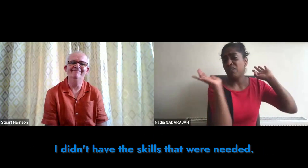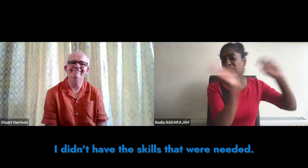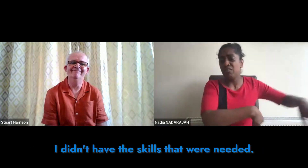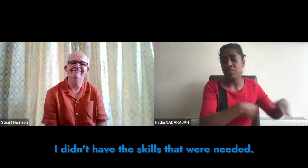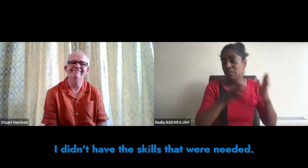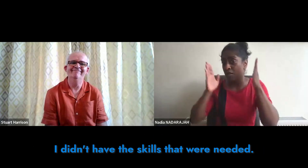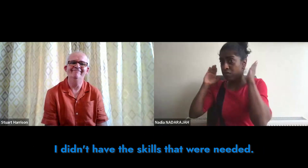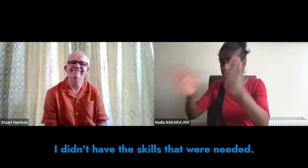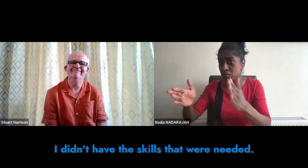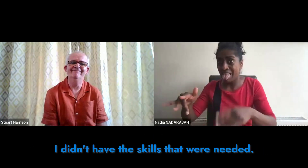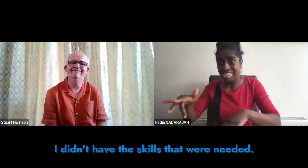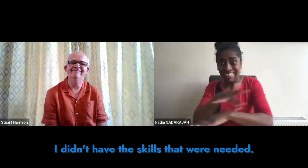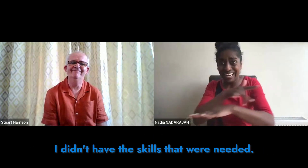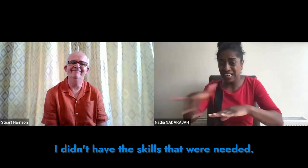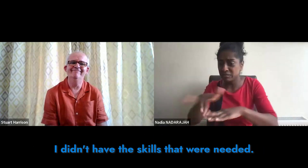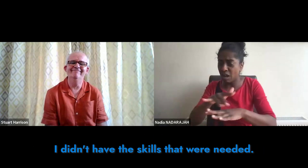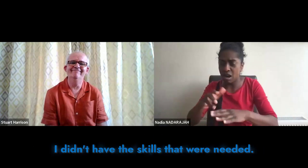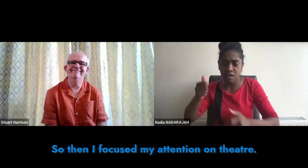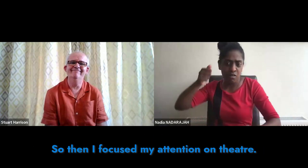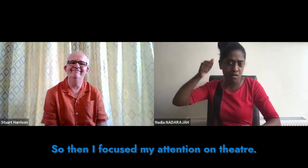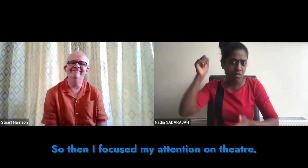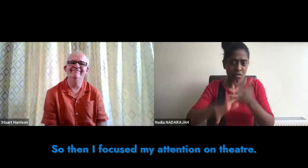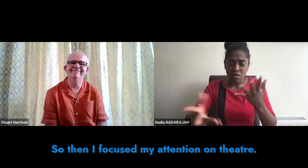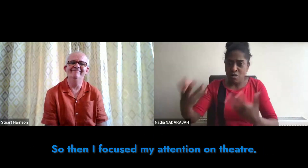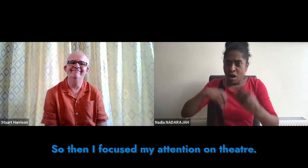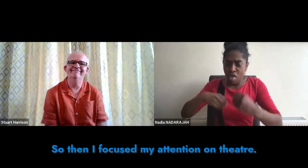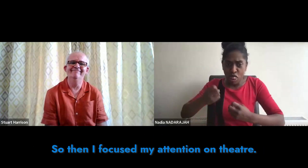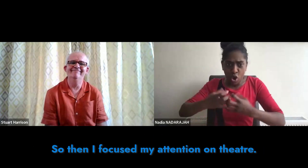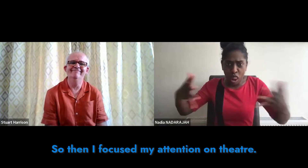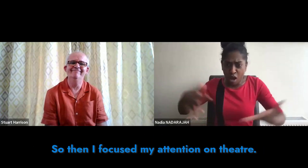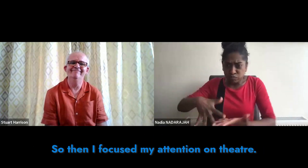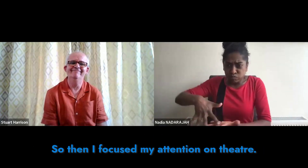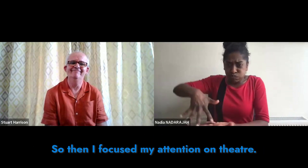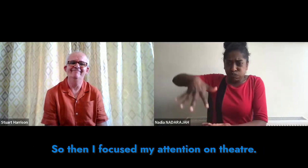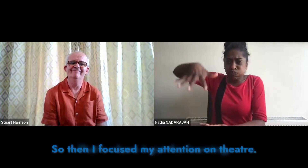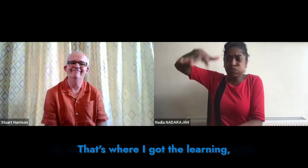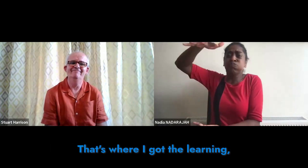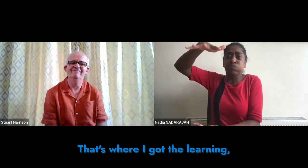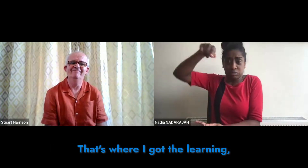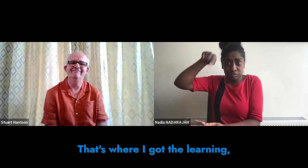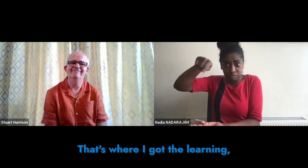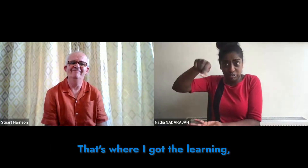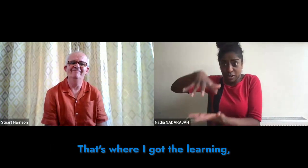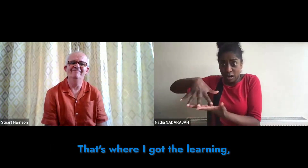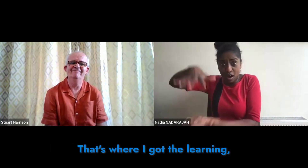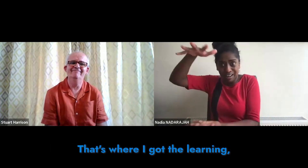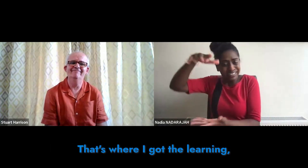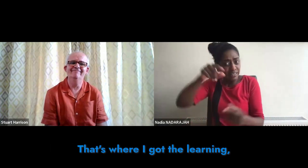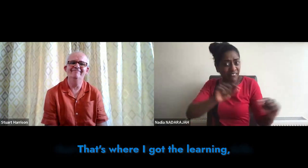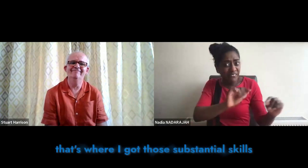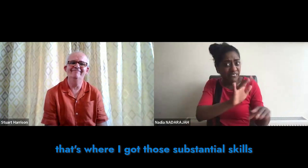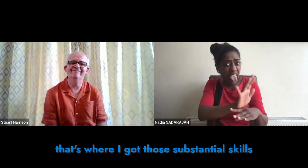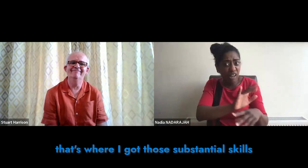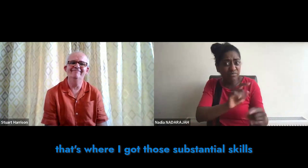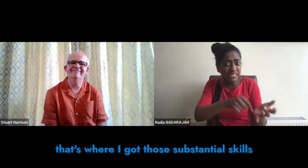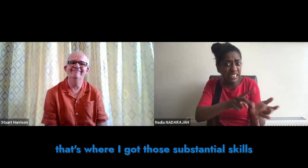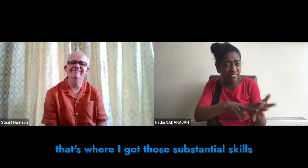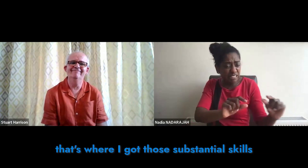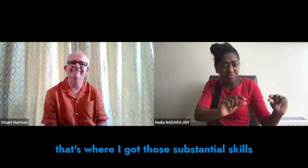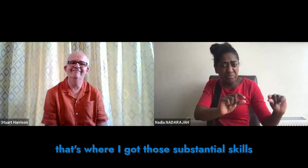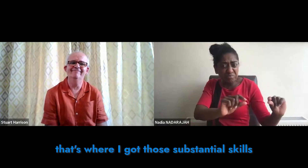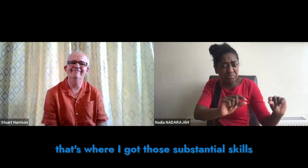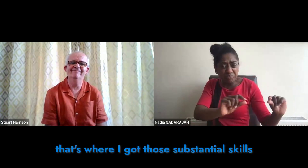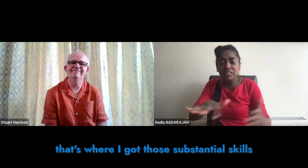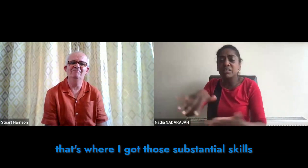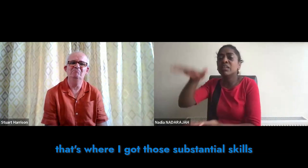the auditions. I didn't have the skill set needed. So then I focused my attention on theatre. That's where I got the learning. That's where I got